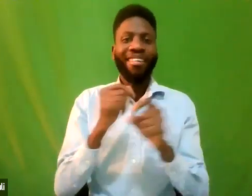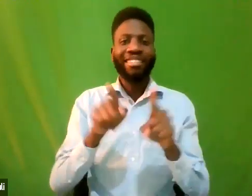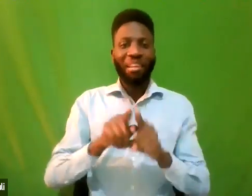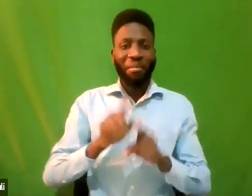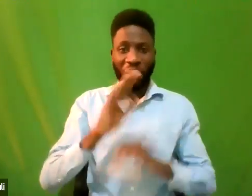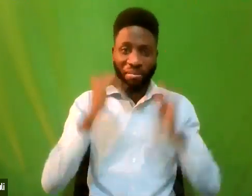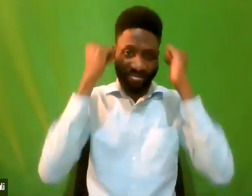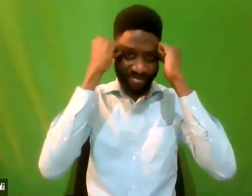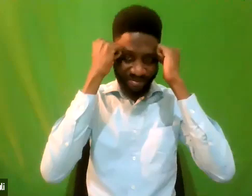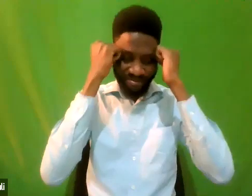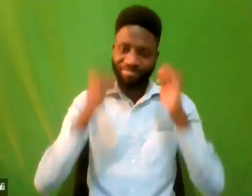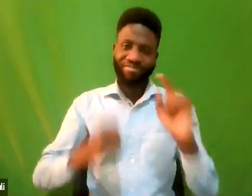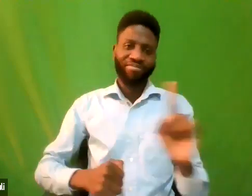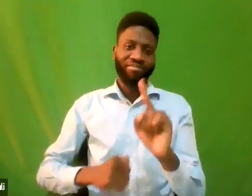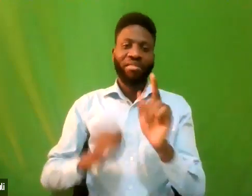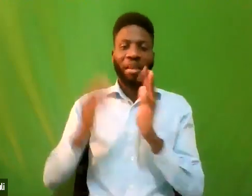It's just somebody who can guide you. Thank you.